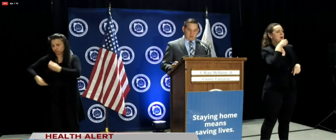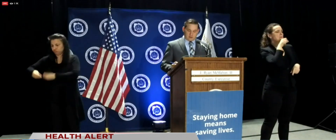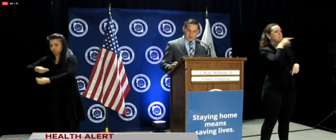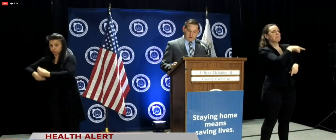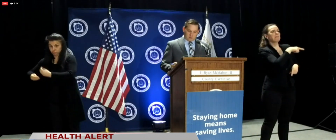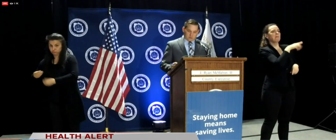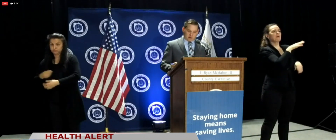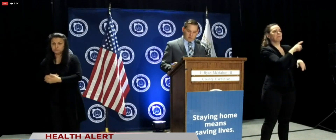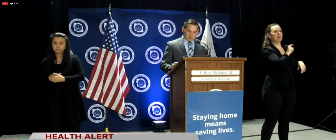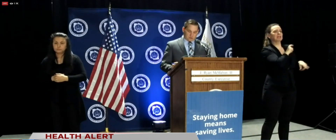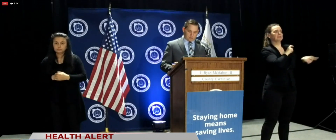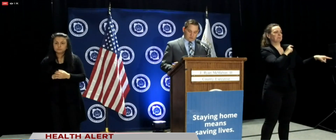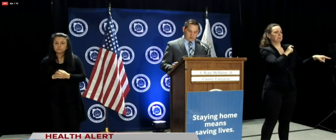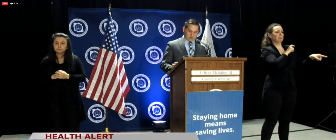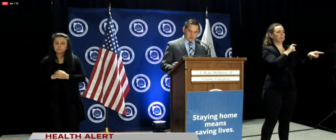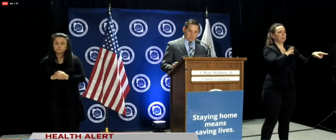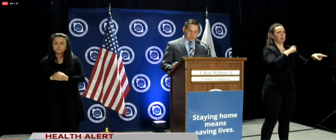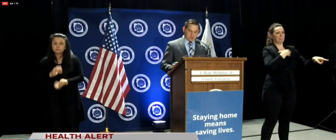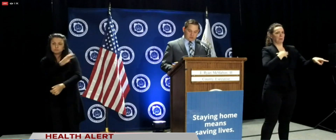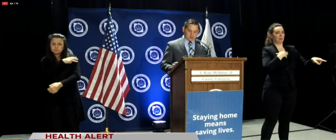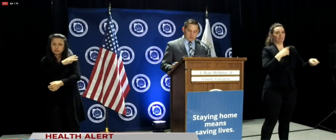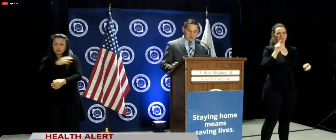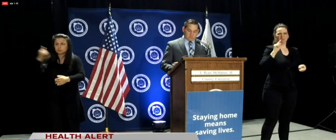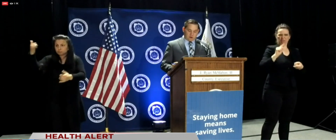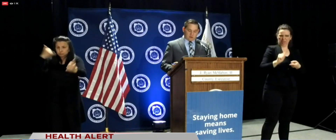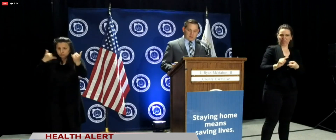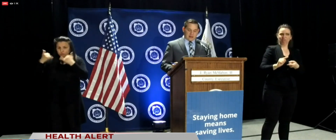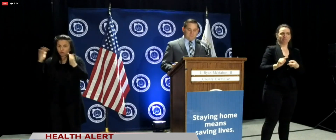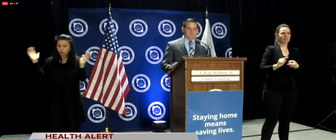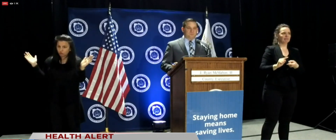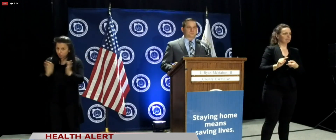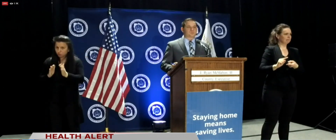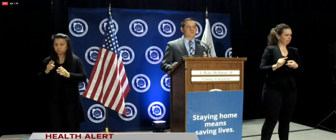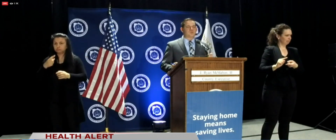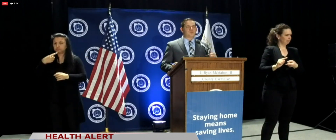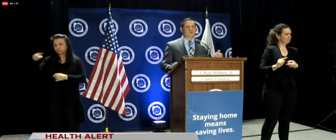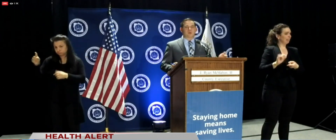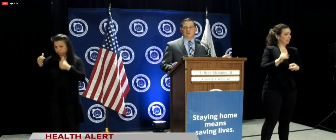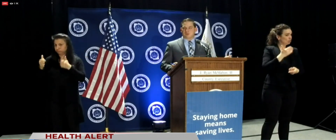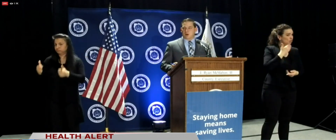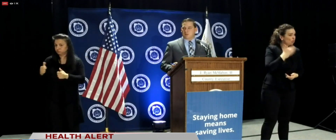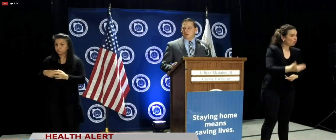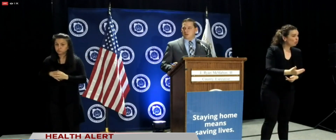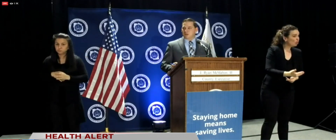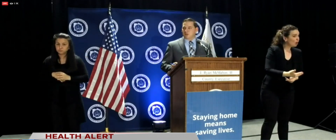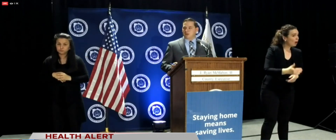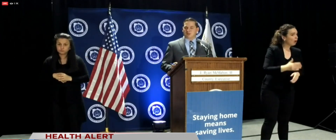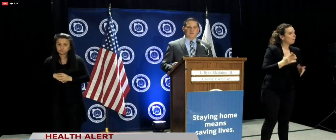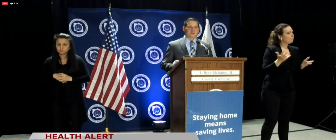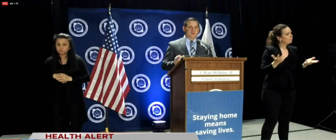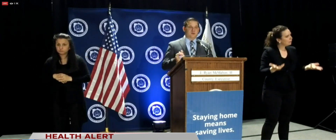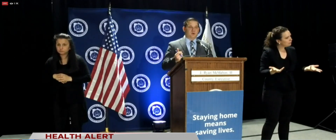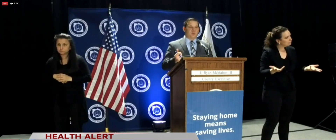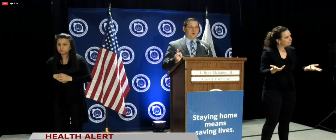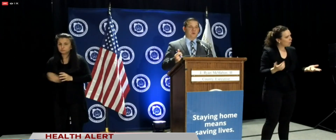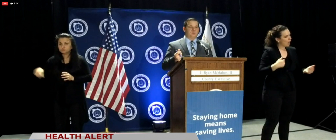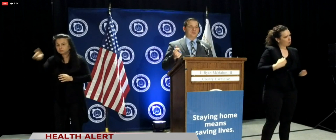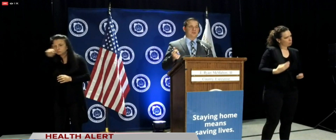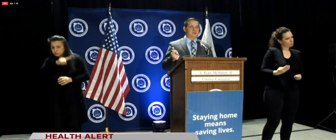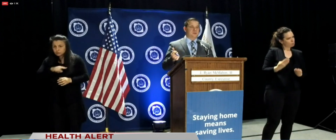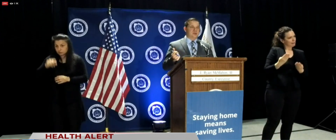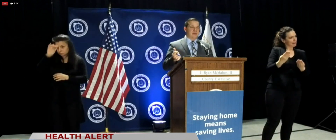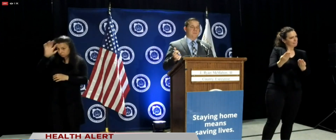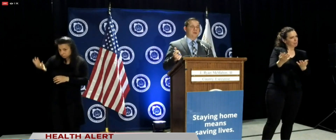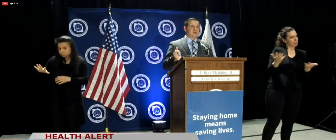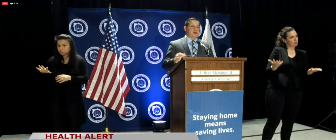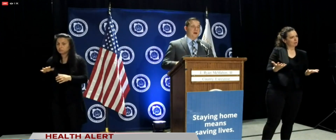well within our own internal operation. But again, we put out some recommendations based off of the year you were born, what days